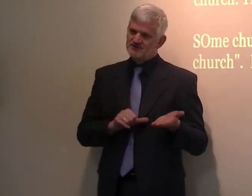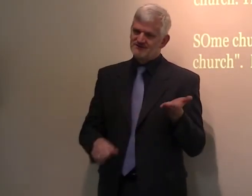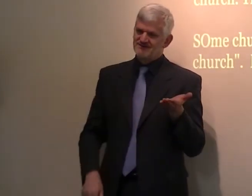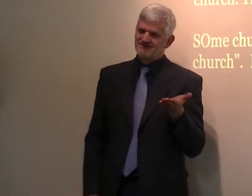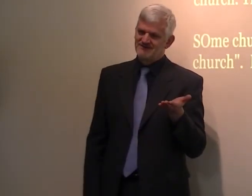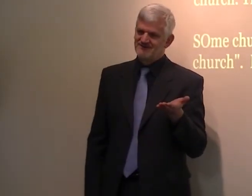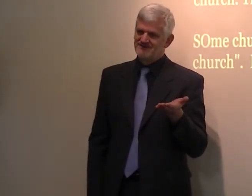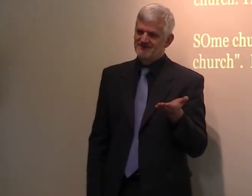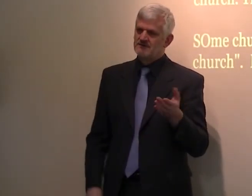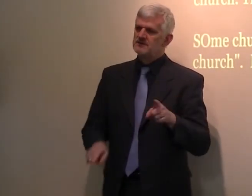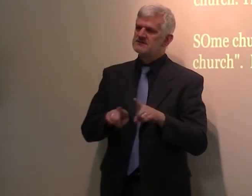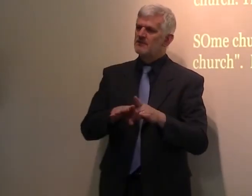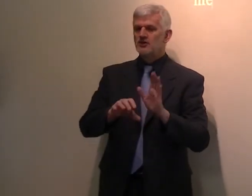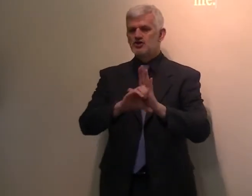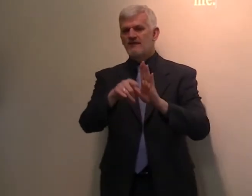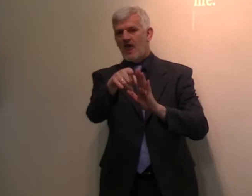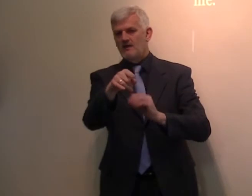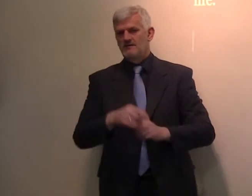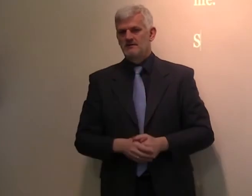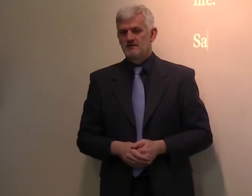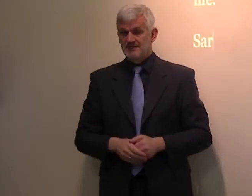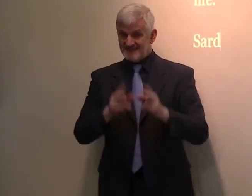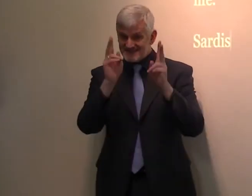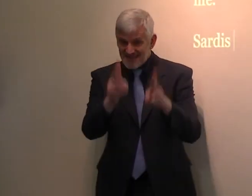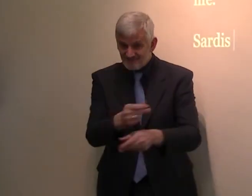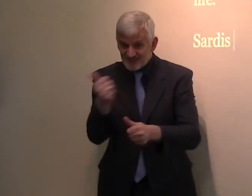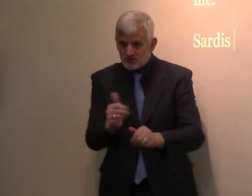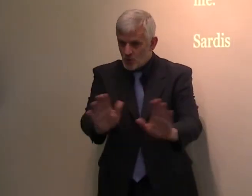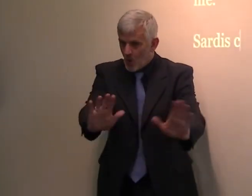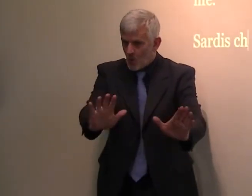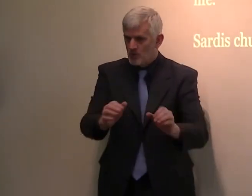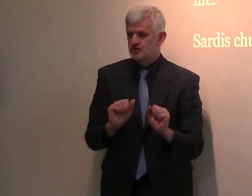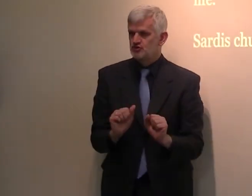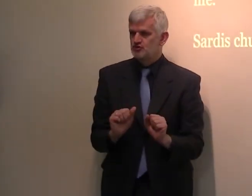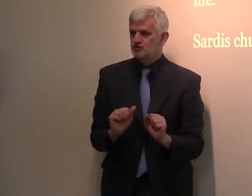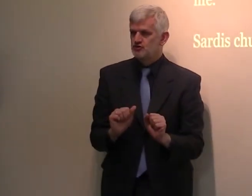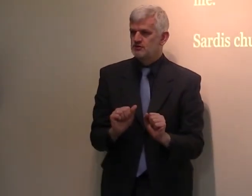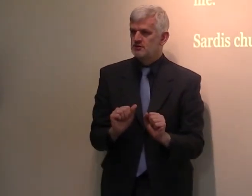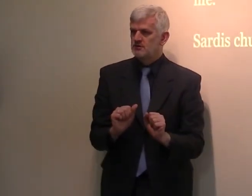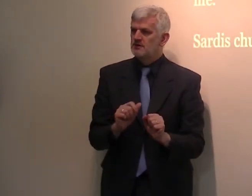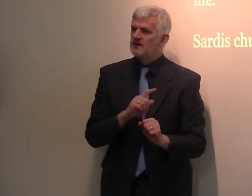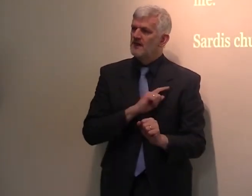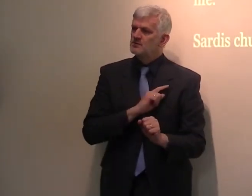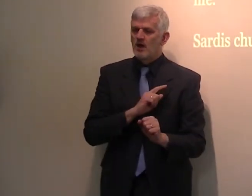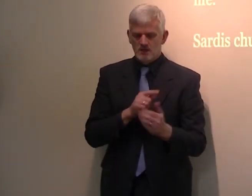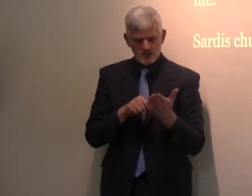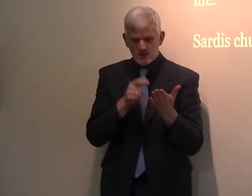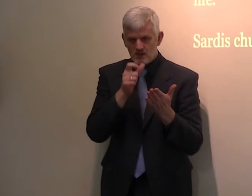in Sardis is not yet a dead corpse. This is why I call it the Moribund Church. Not yet a dead corpse. There is still some light.